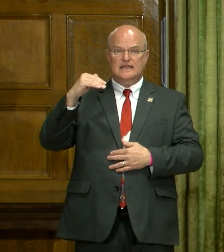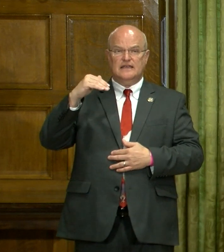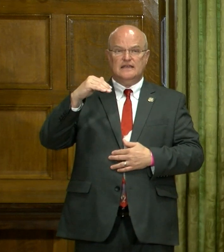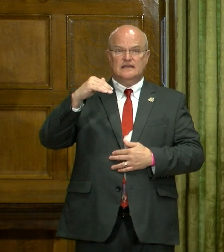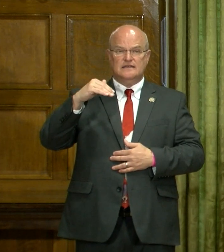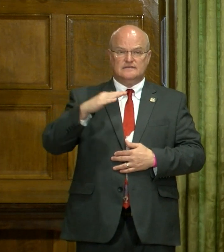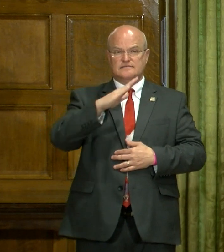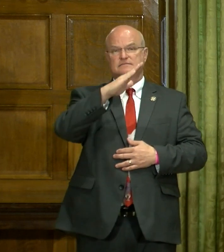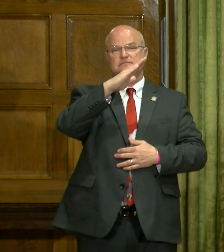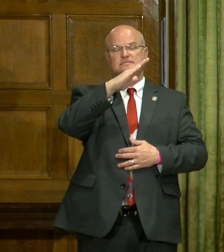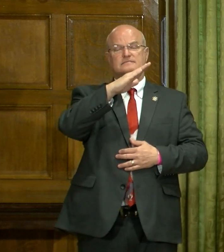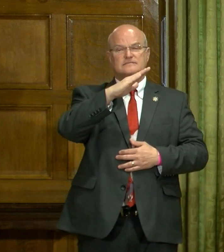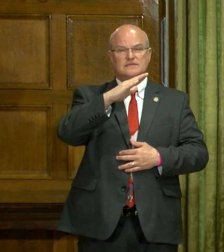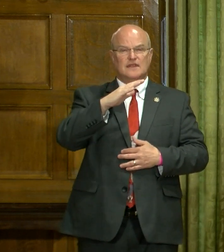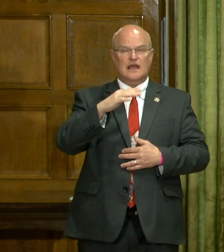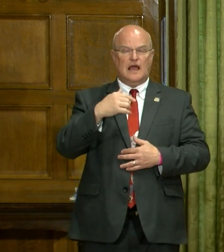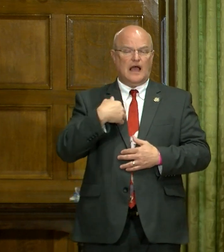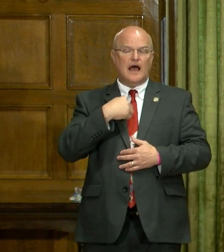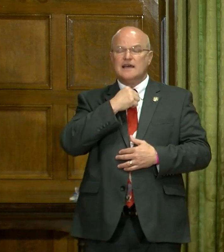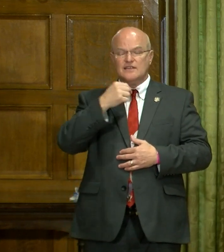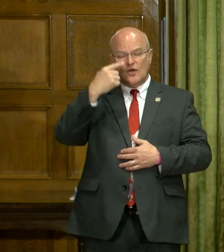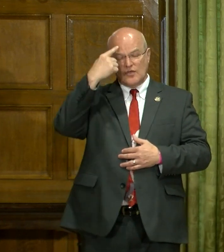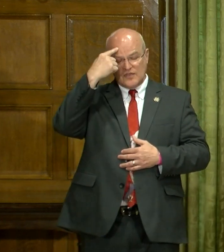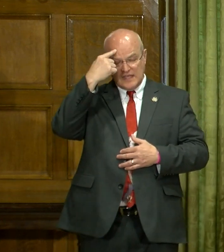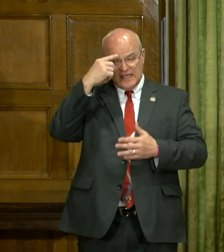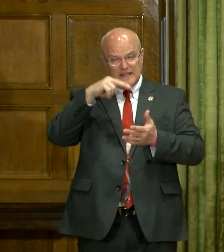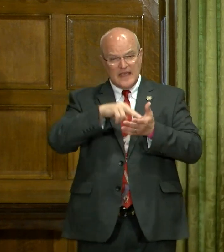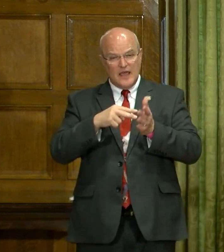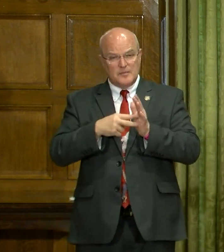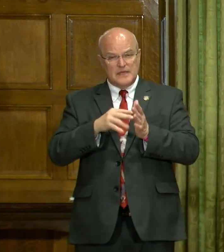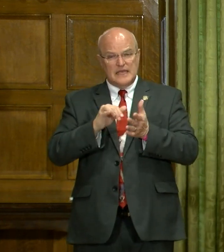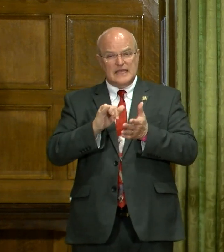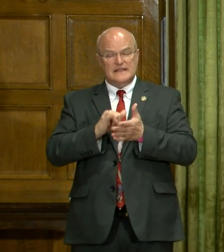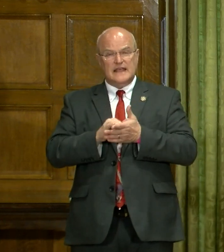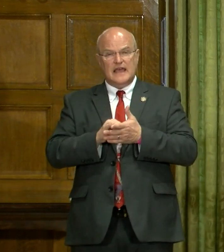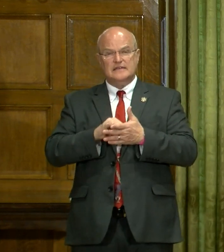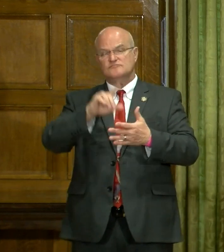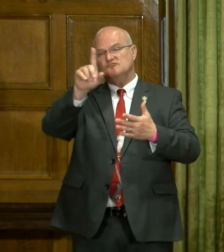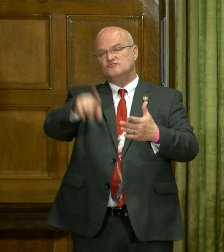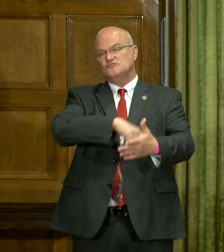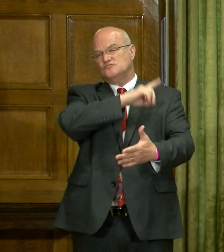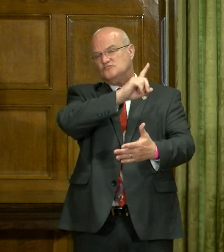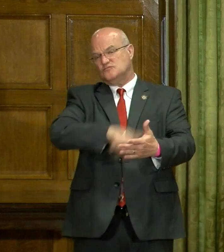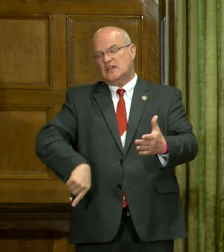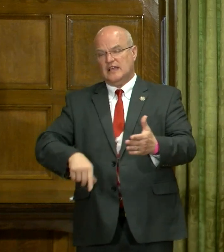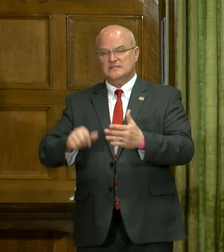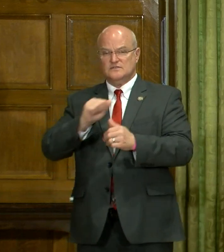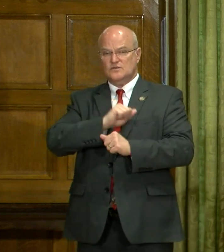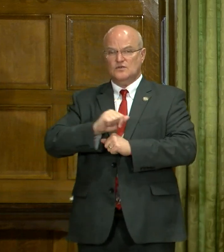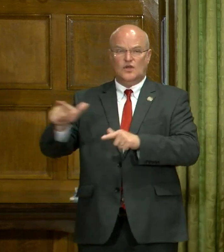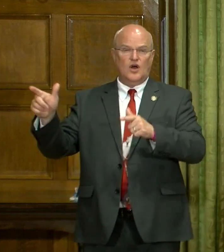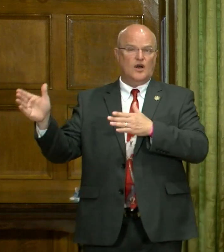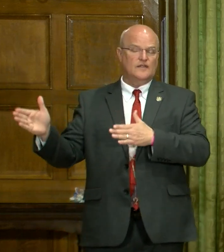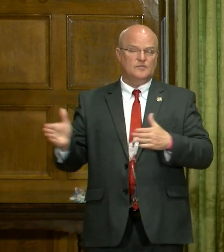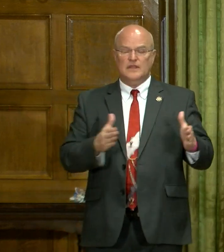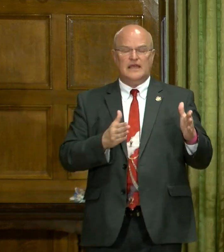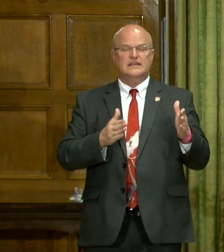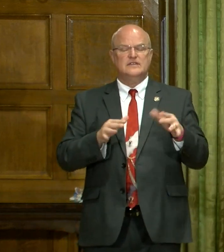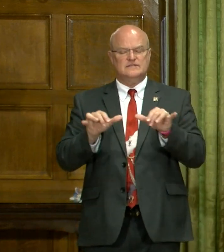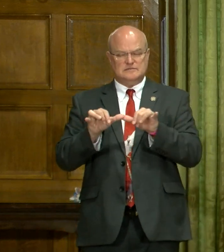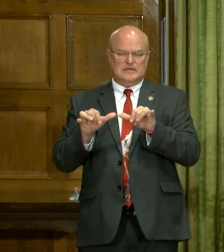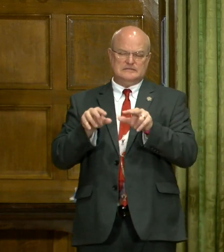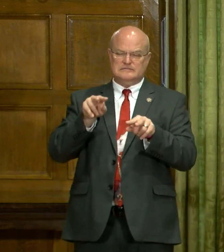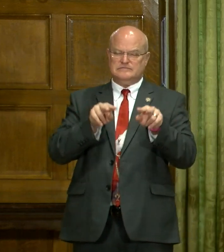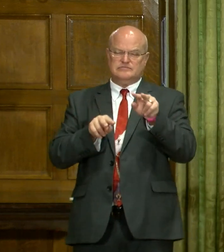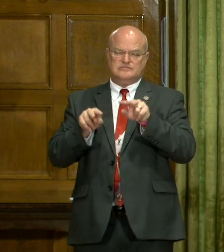you have an uptick? Well, I don't think that means that you cancel all the plans. You have to measure it